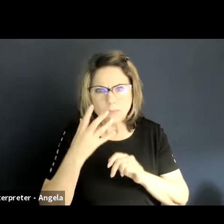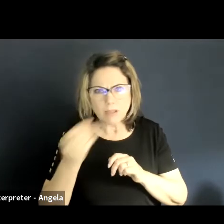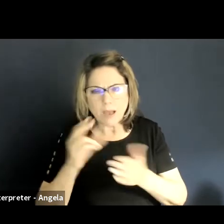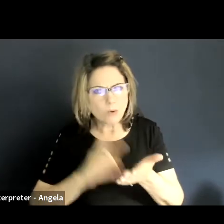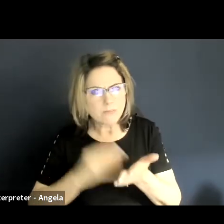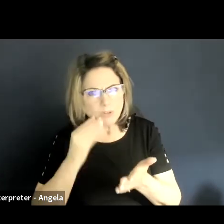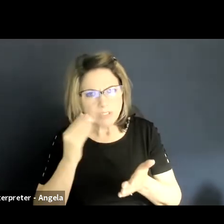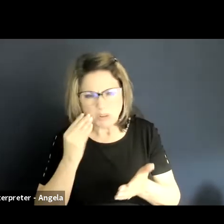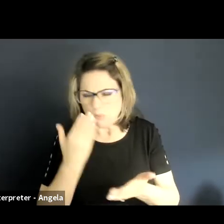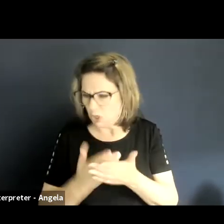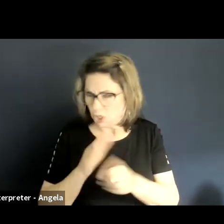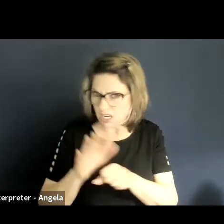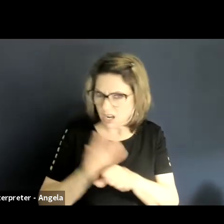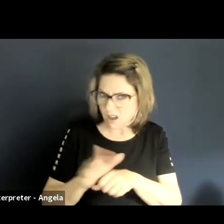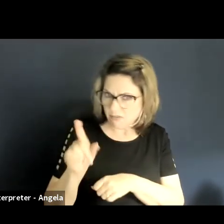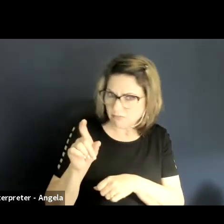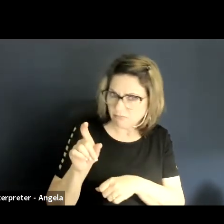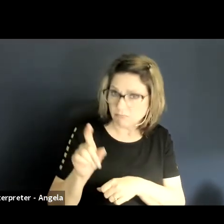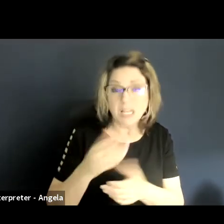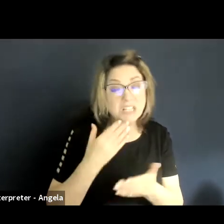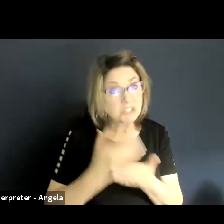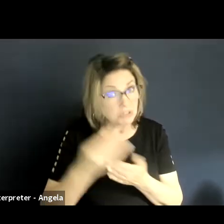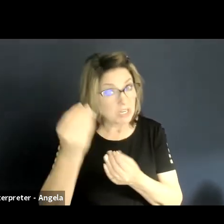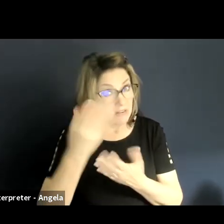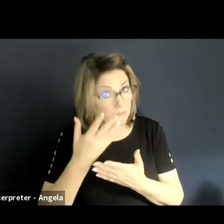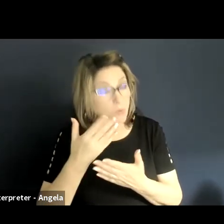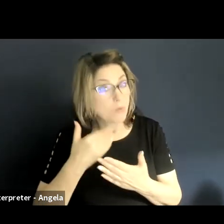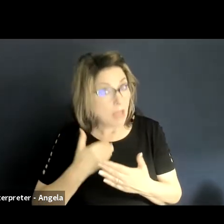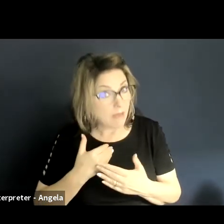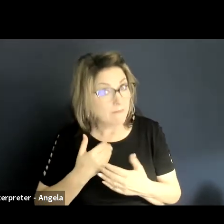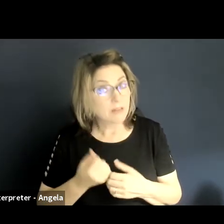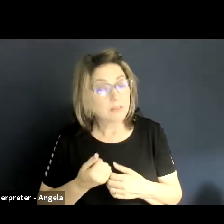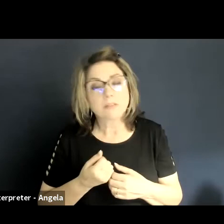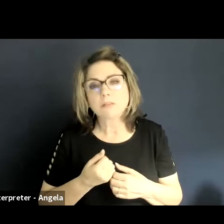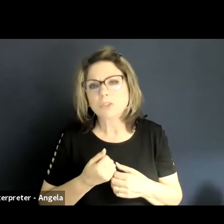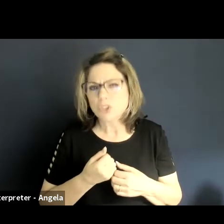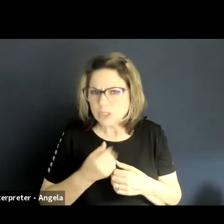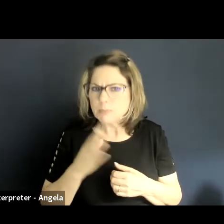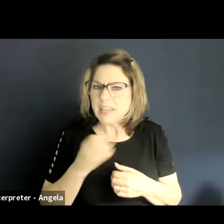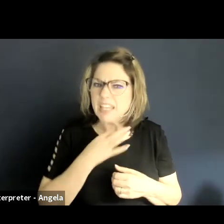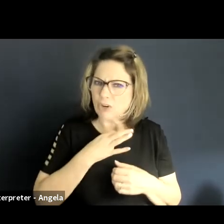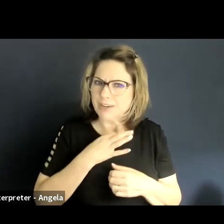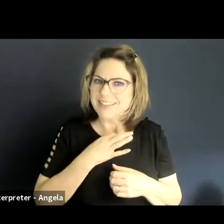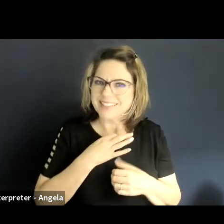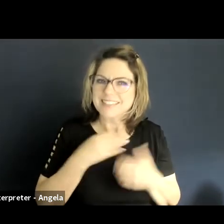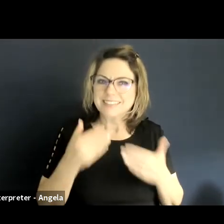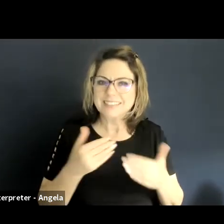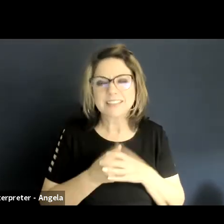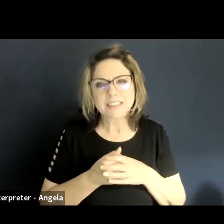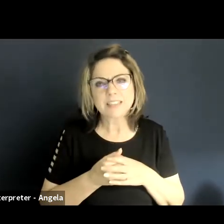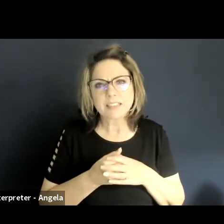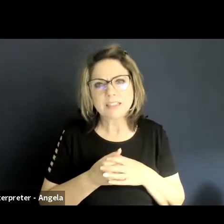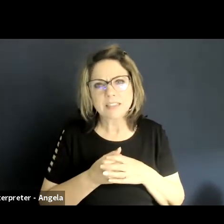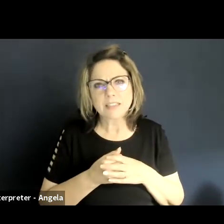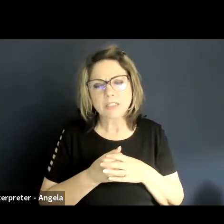is that good enough? That's good information to have. So be curious. That's the put on your